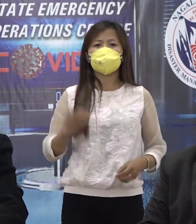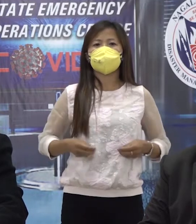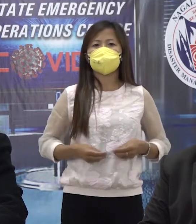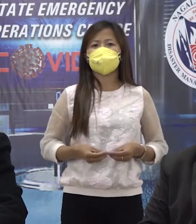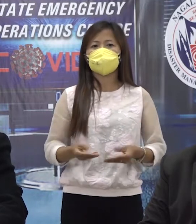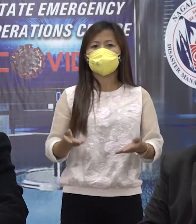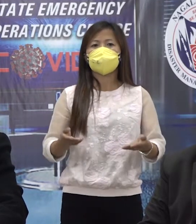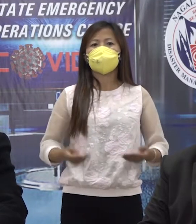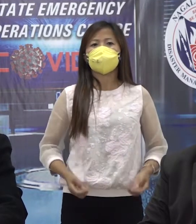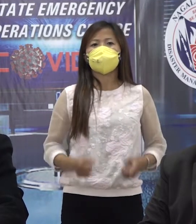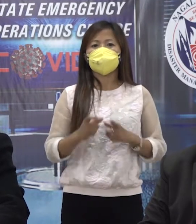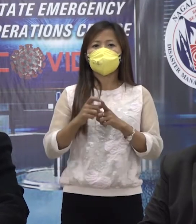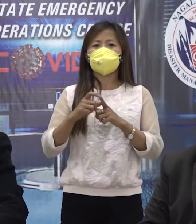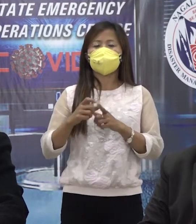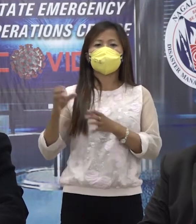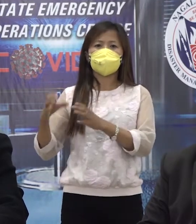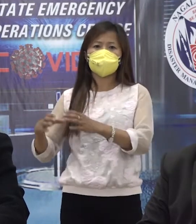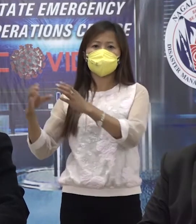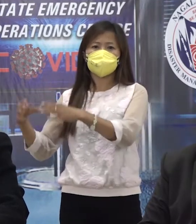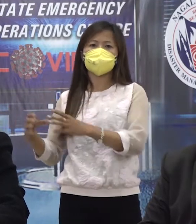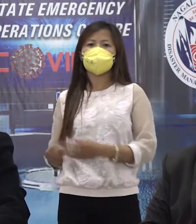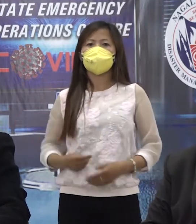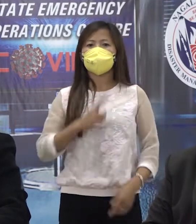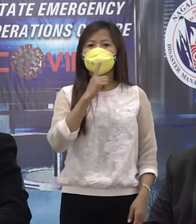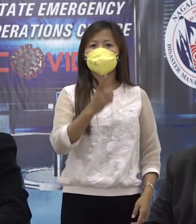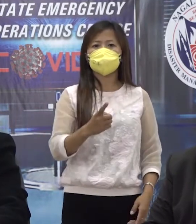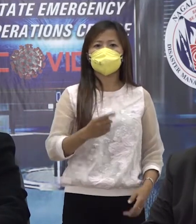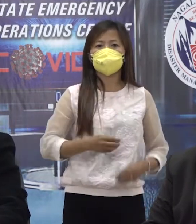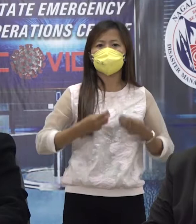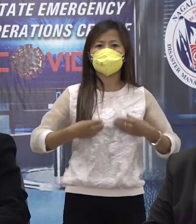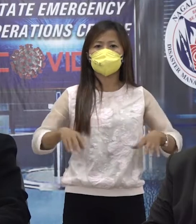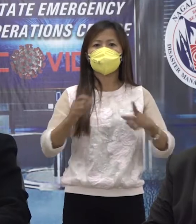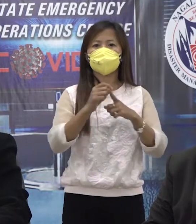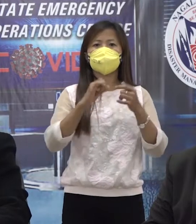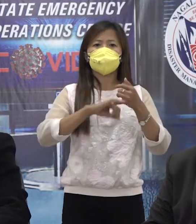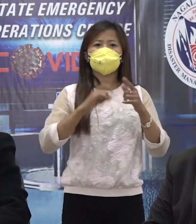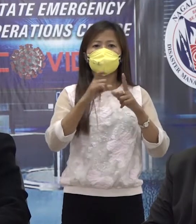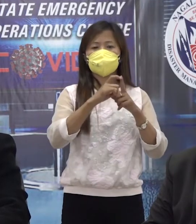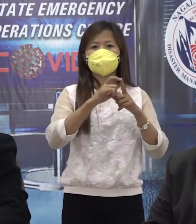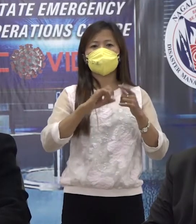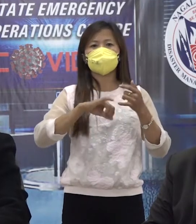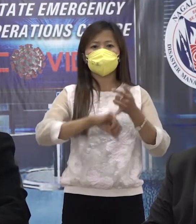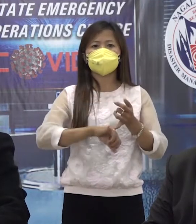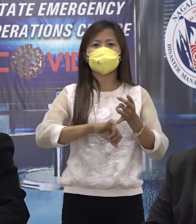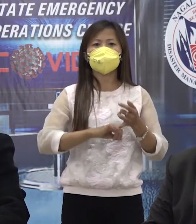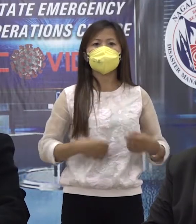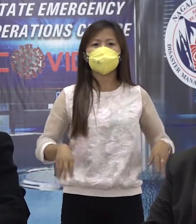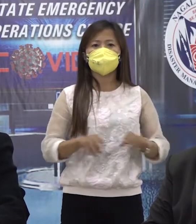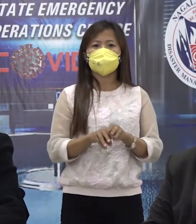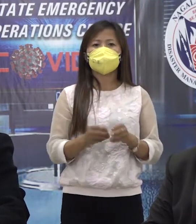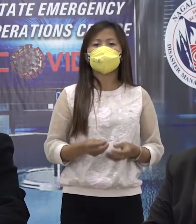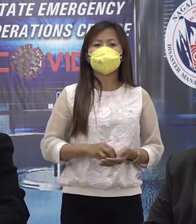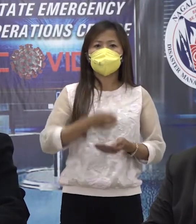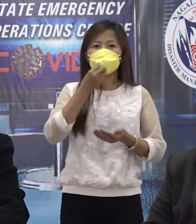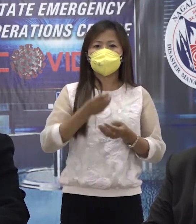Supplies Department also informed of the releases of PDS food grains as well